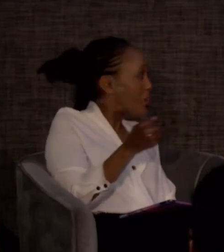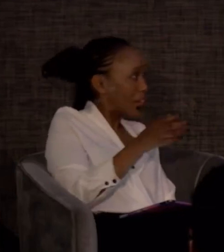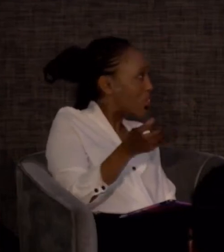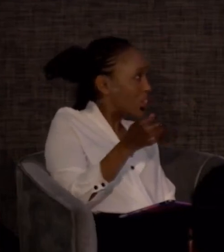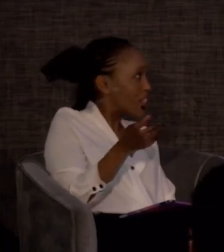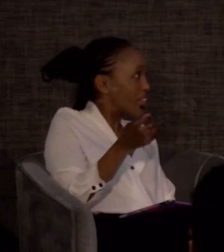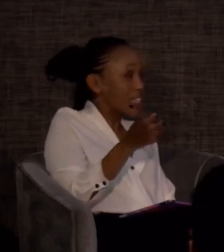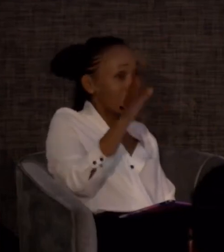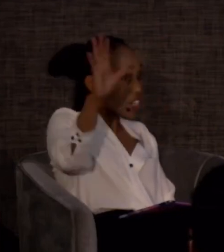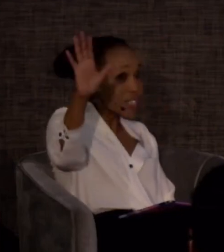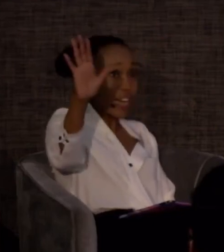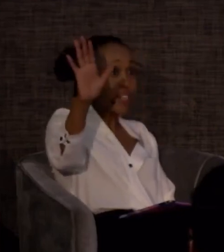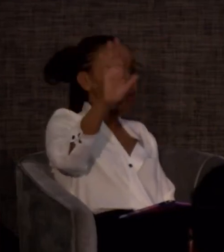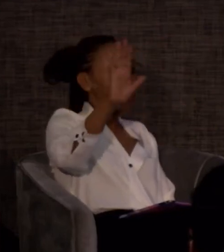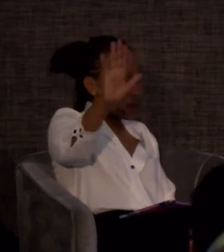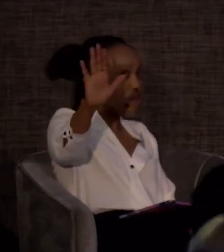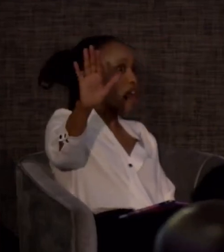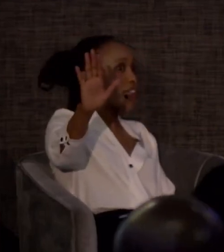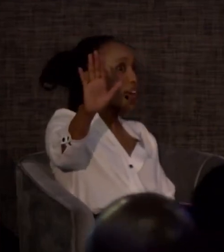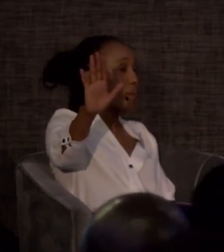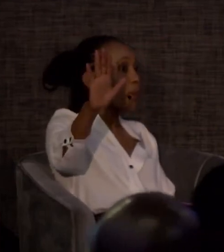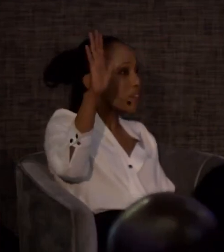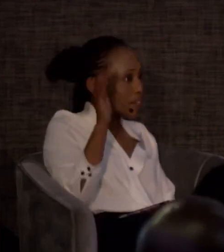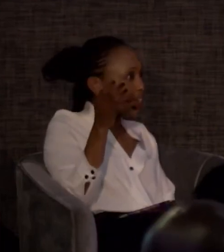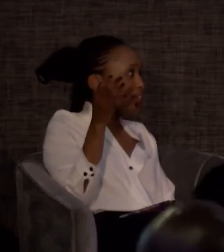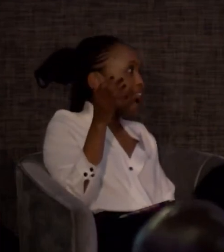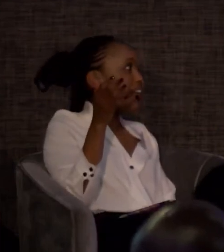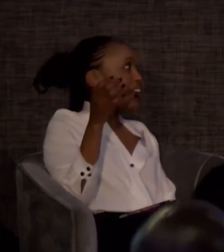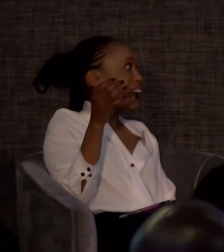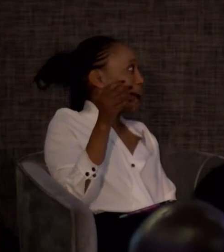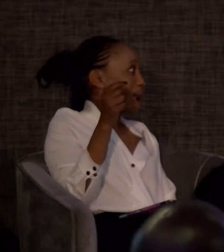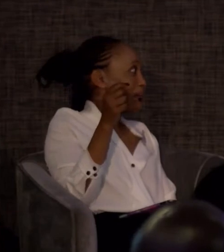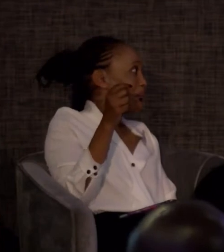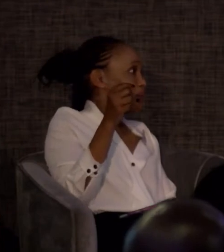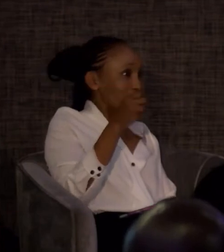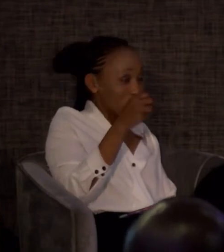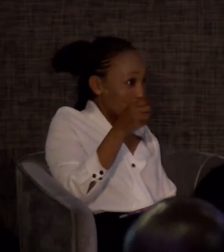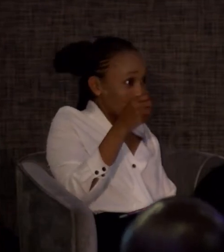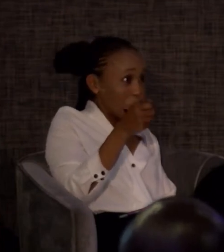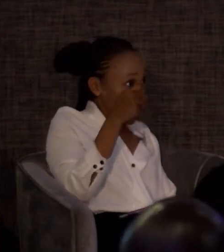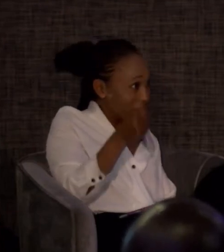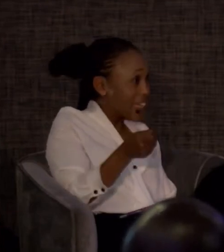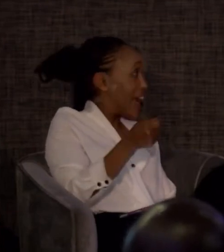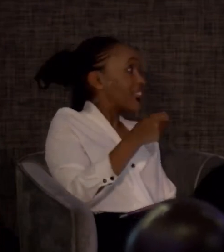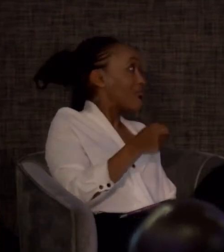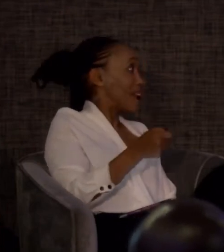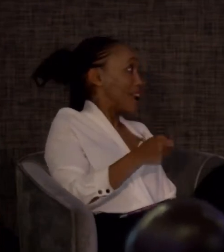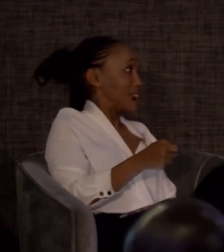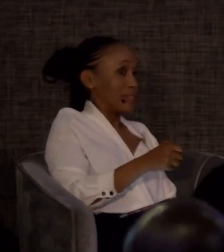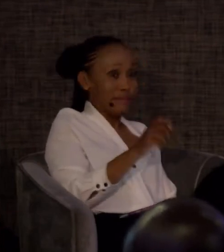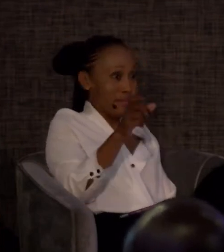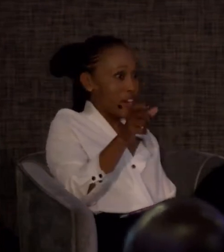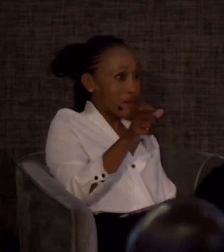actually much shorter than that. It's just nice to say we've got that timeline, but really we should be working actively